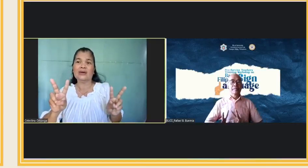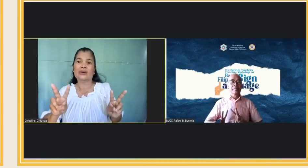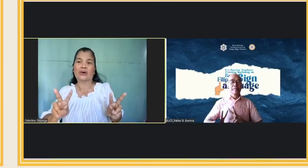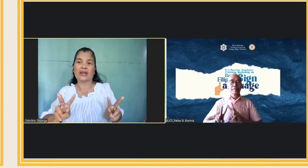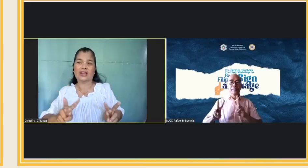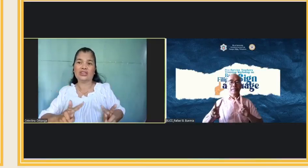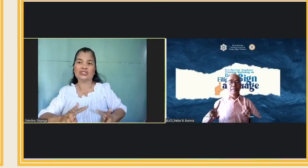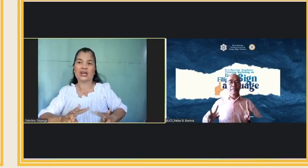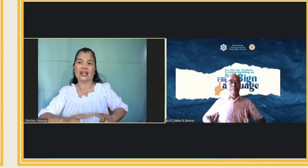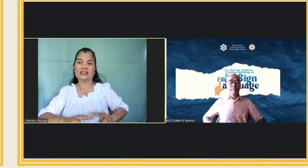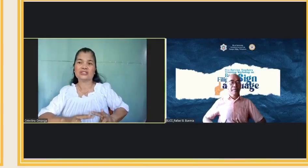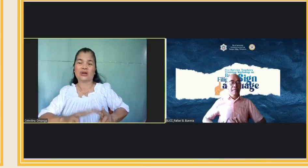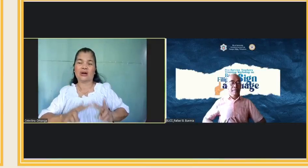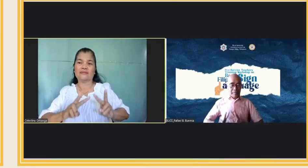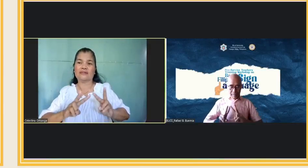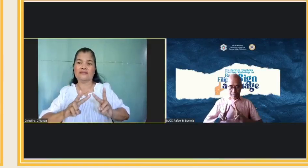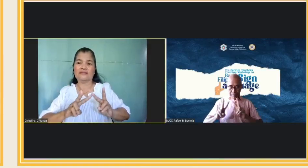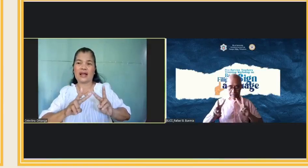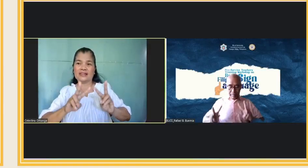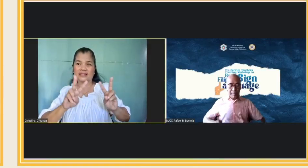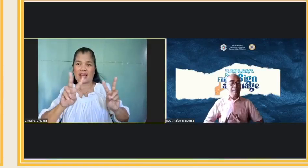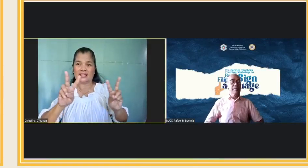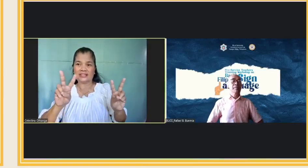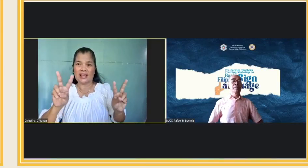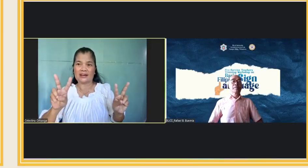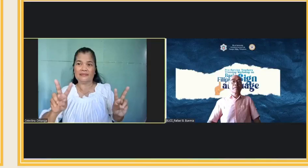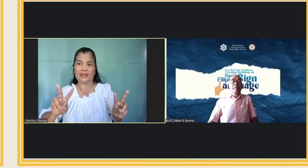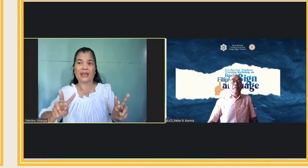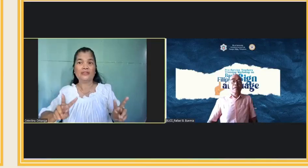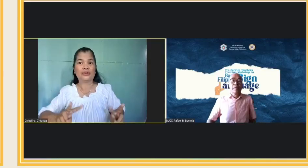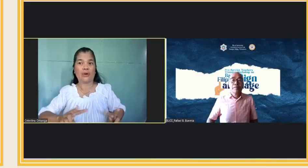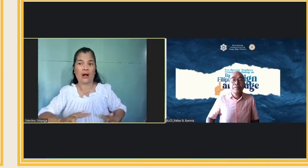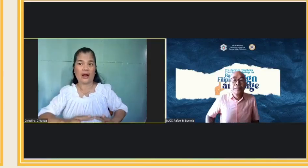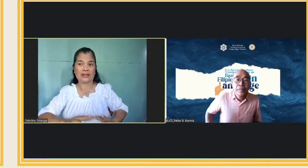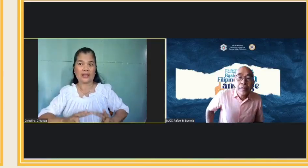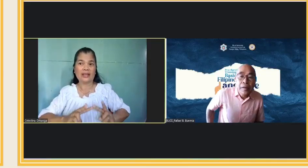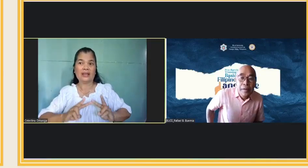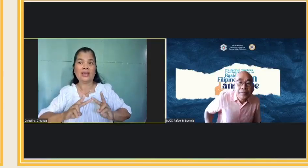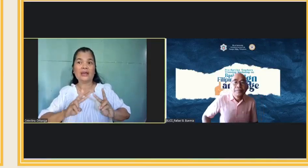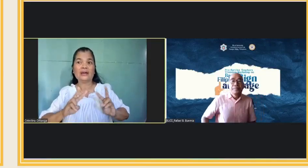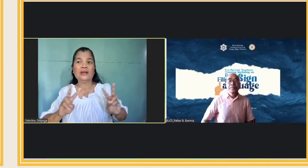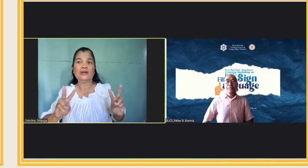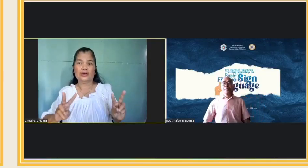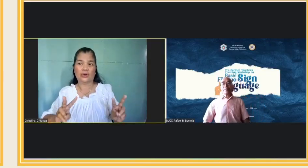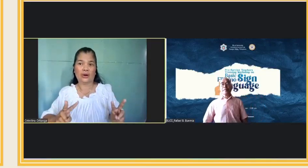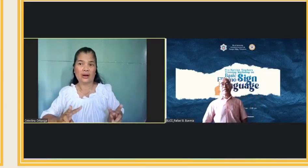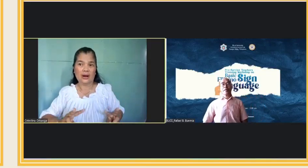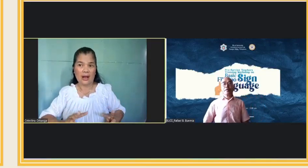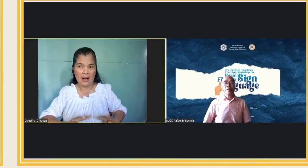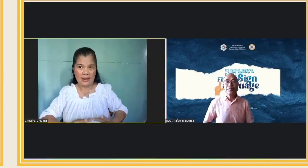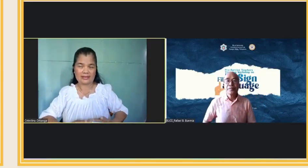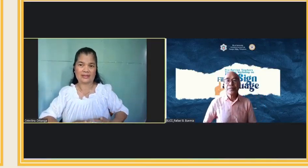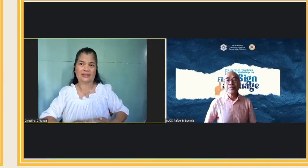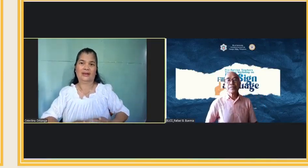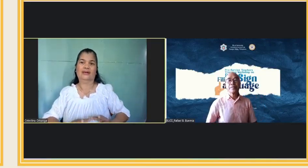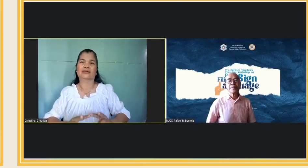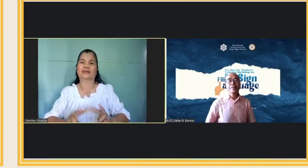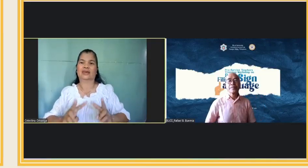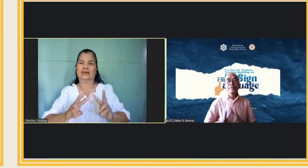Valentine. Or the initials of Valentine is letter V, and draw a heart near your